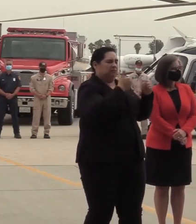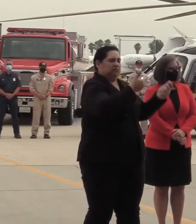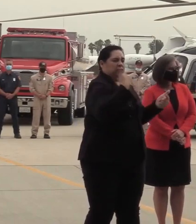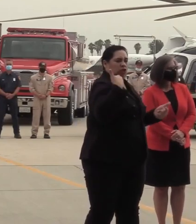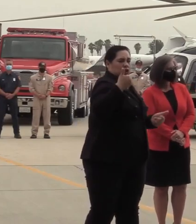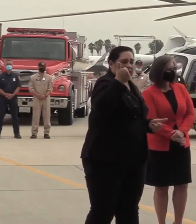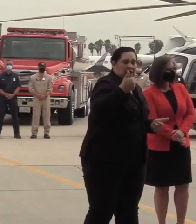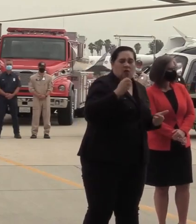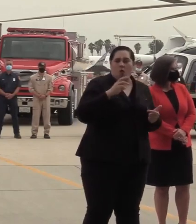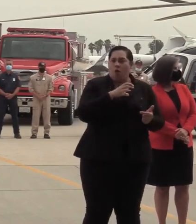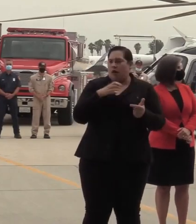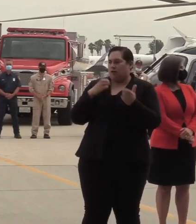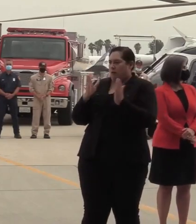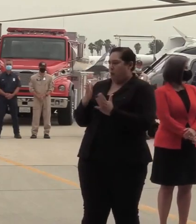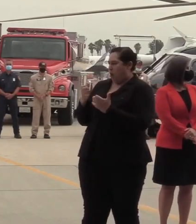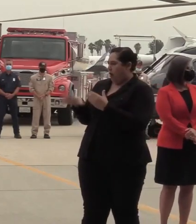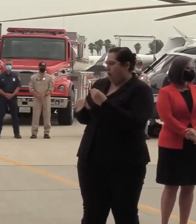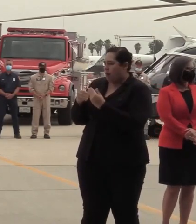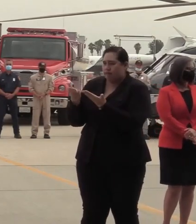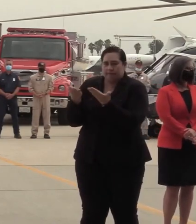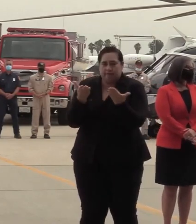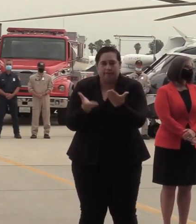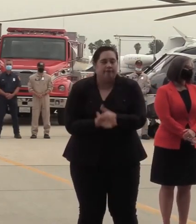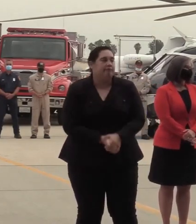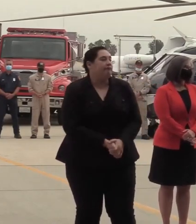or council member.